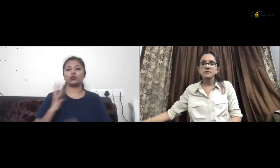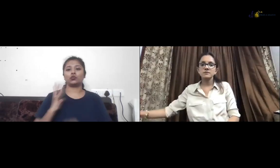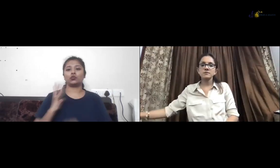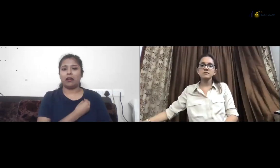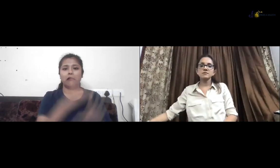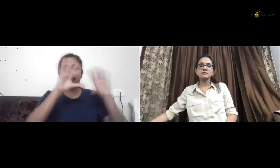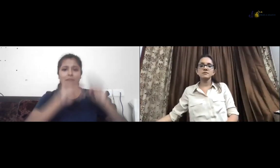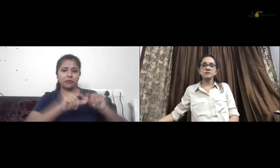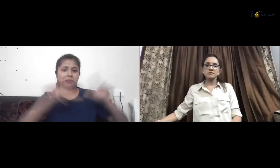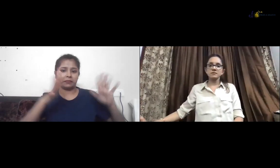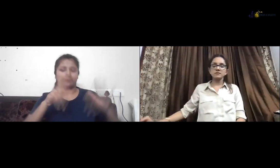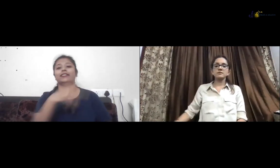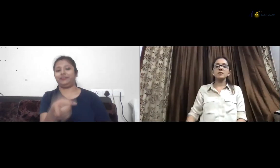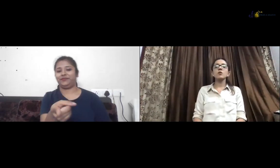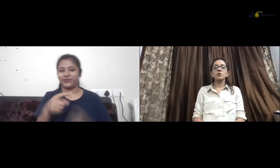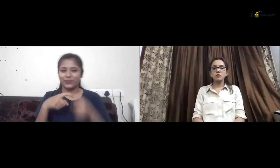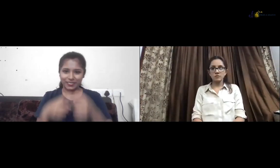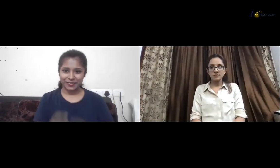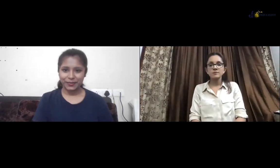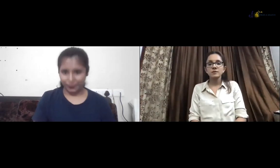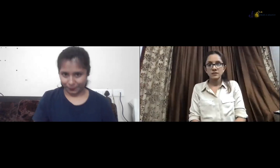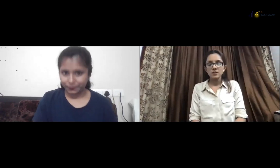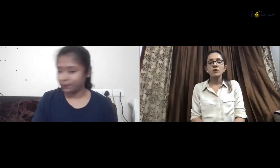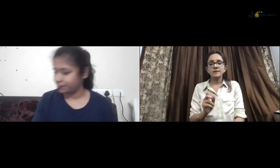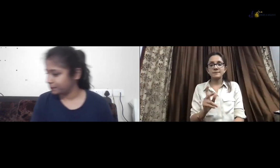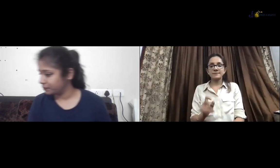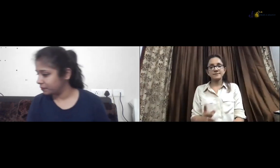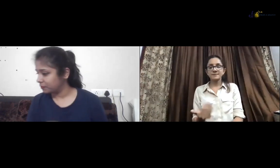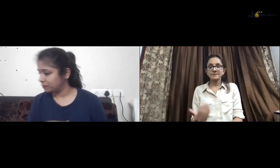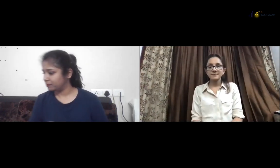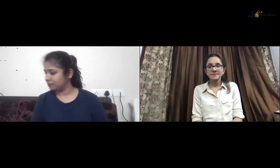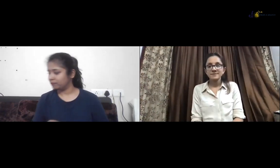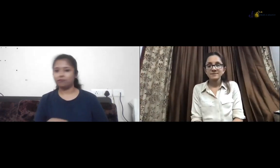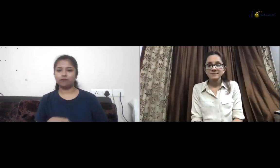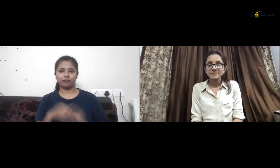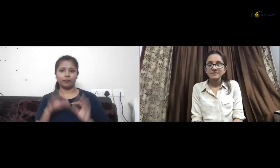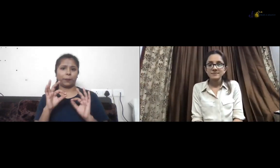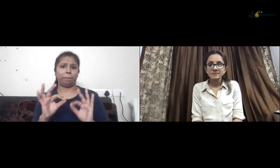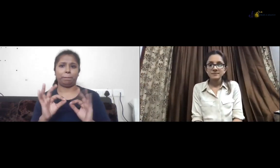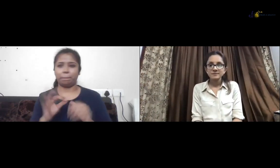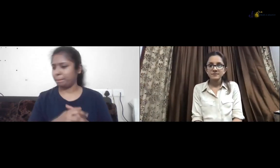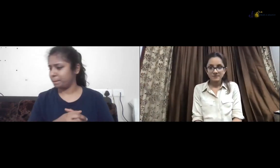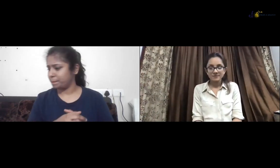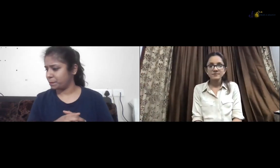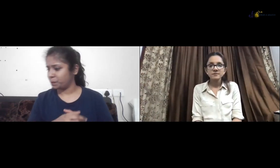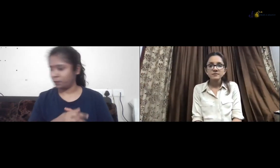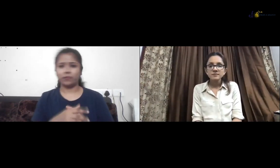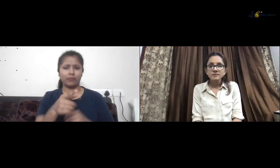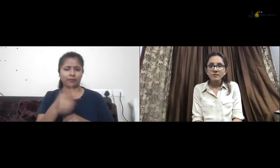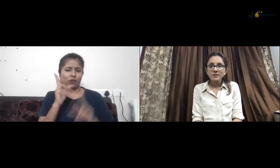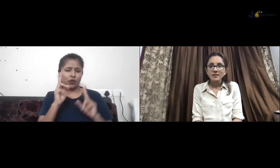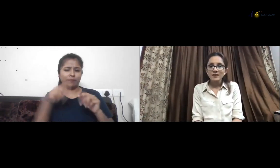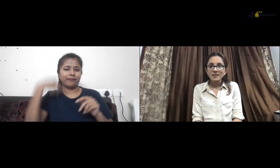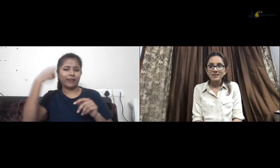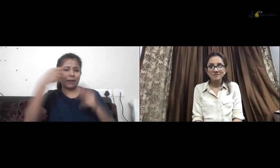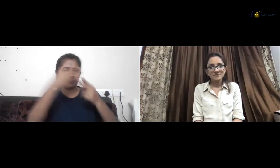Did you call me? Yes. Okay. So Sweta, her video is off. So now we called you. Okay.